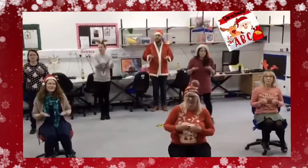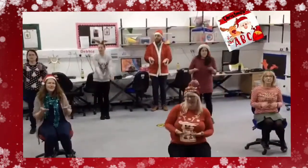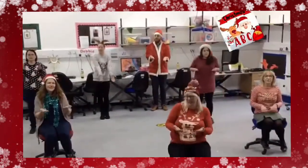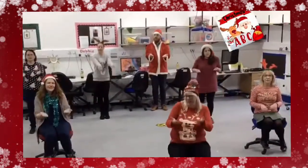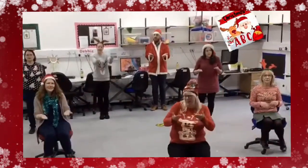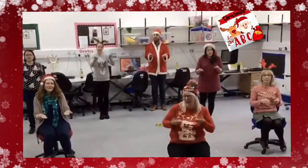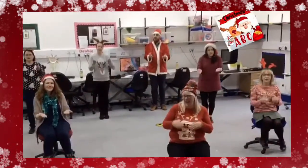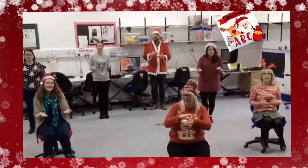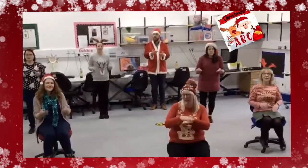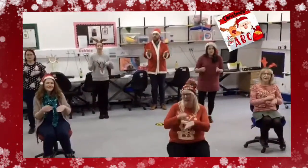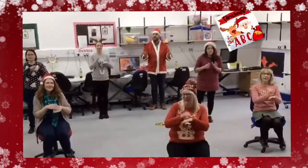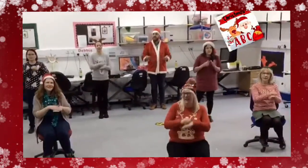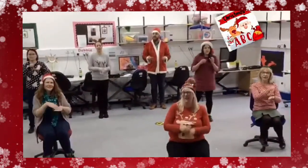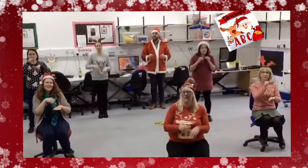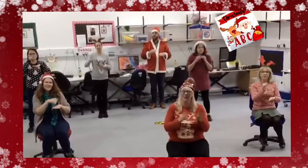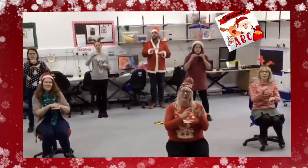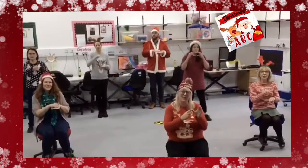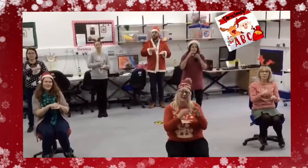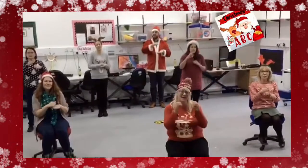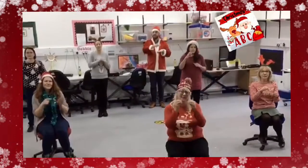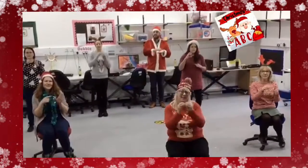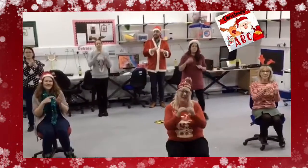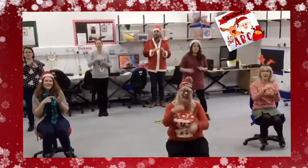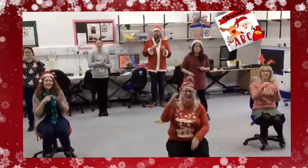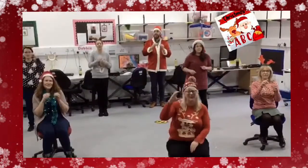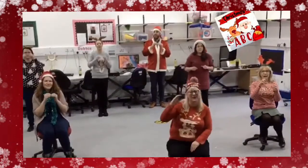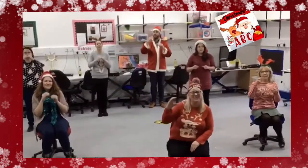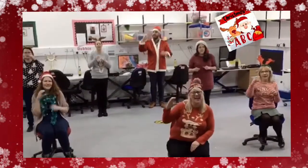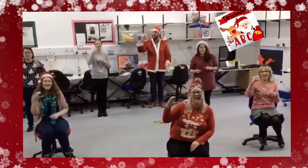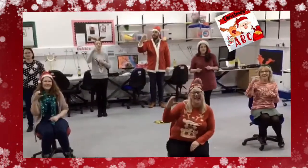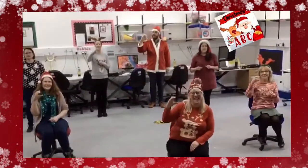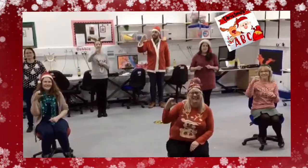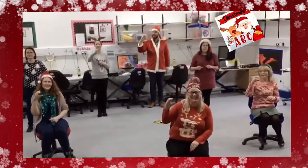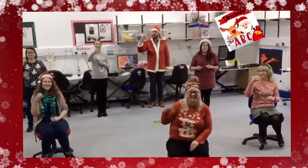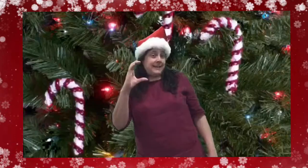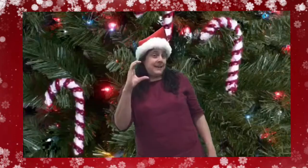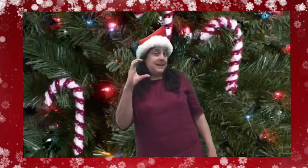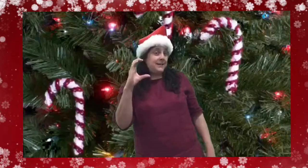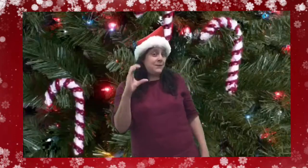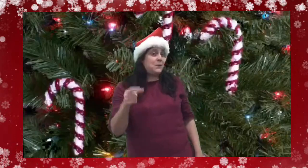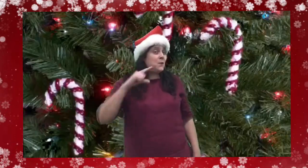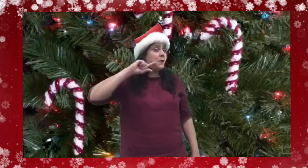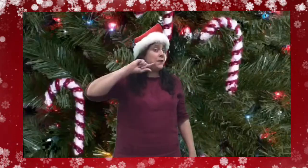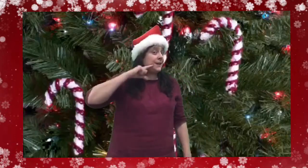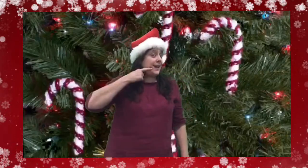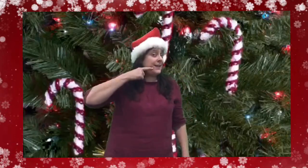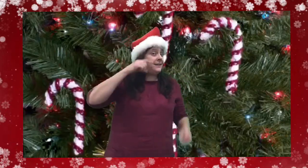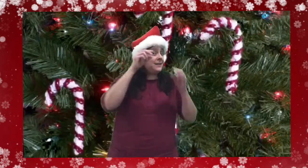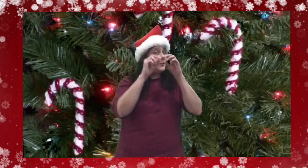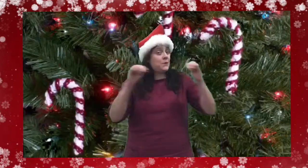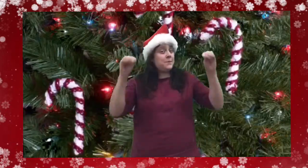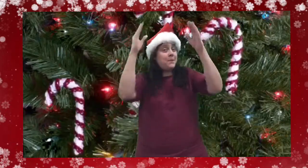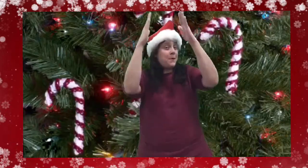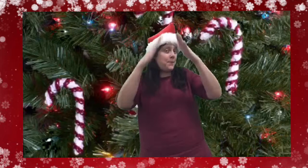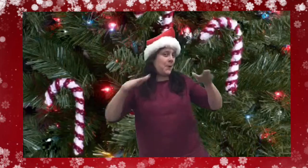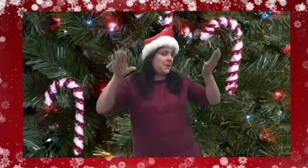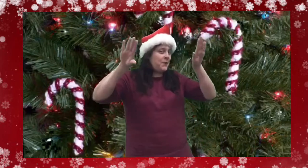you everything in your Christmas alphabet. Capital C is for the candy trimmed around